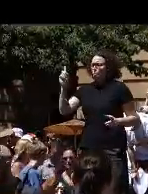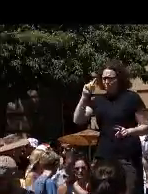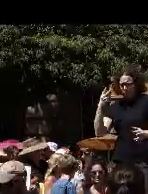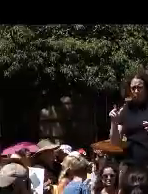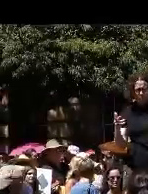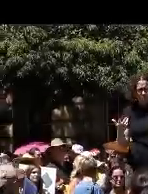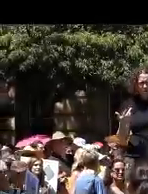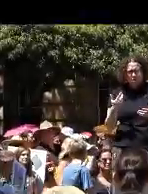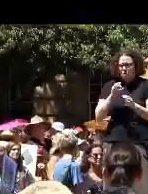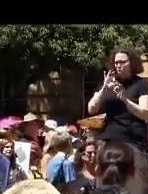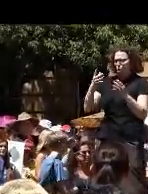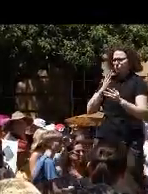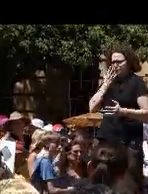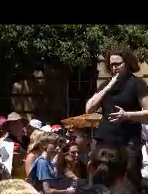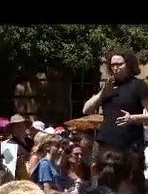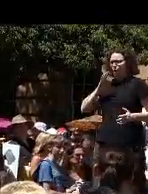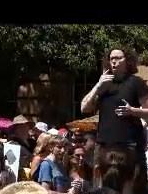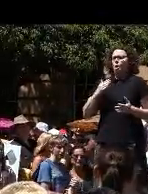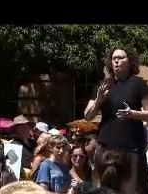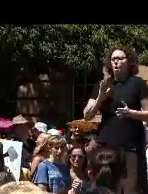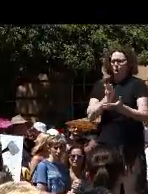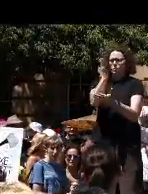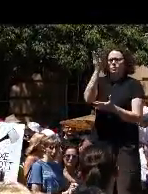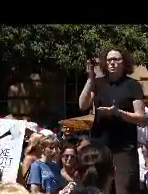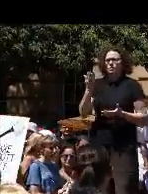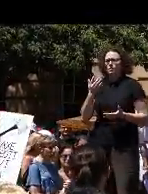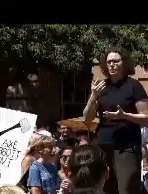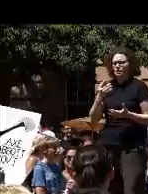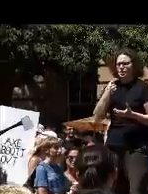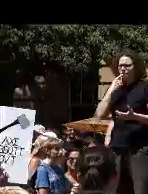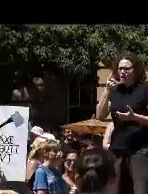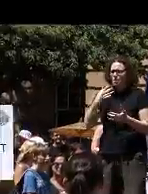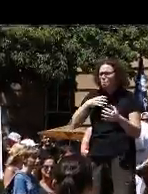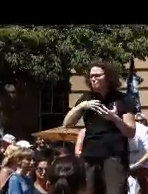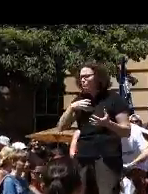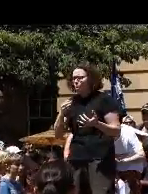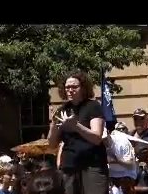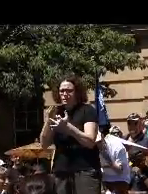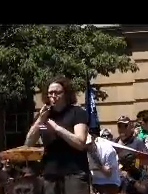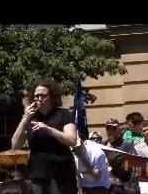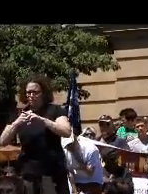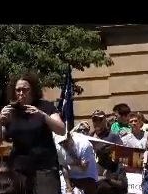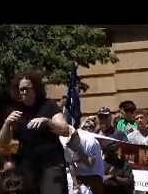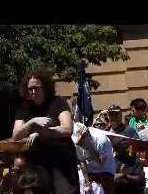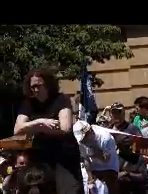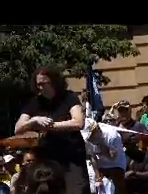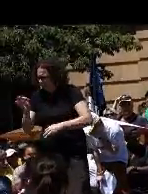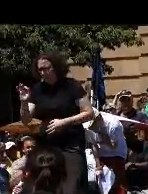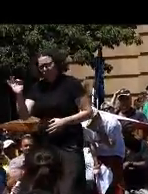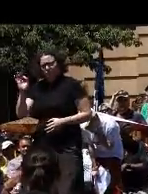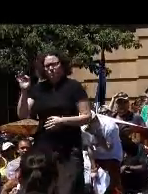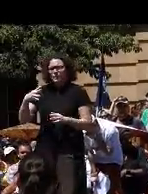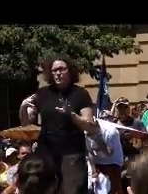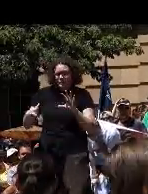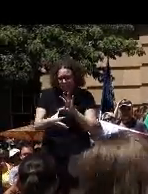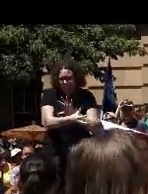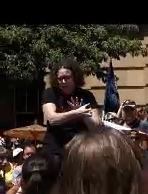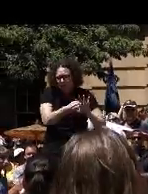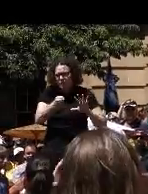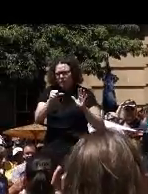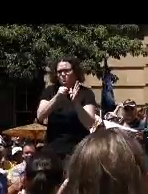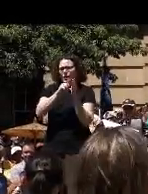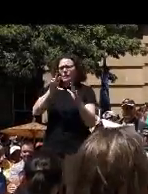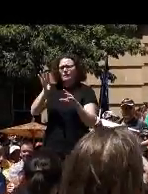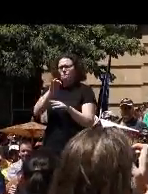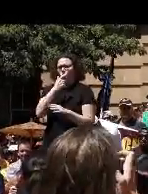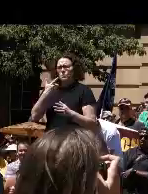saying, oh, well, we need to make, maybe we need to try and make it more accessible for the poor. He's actually taking money directly out of the